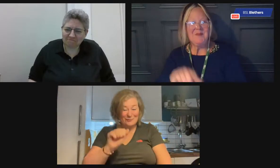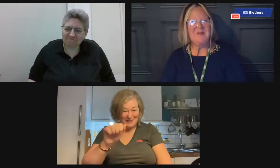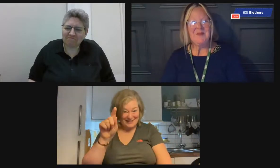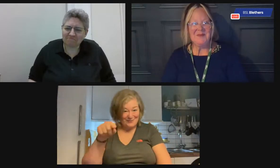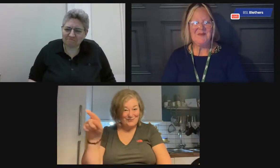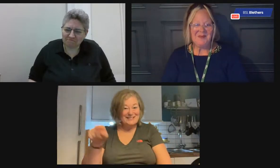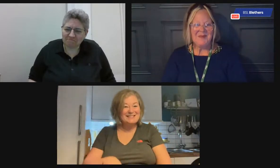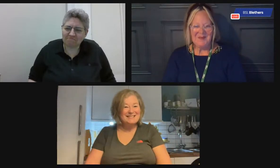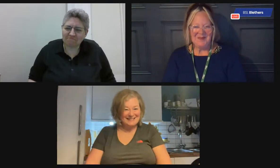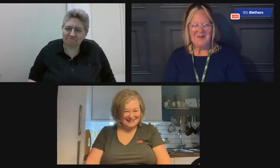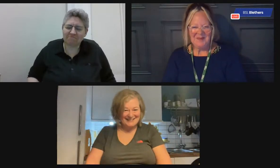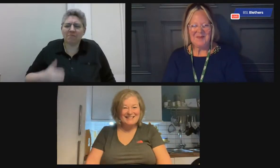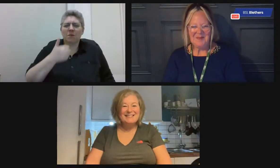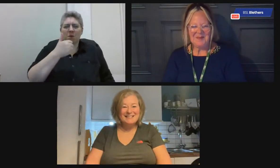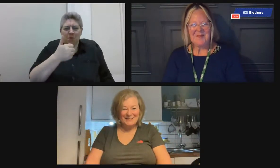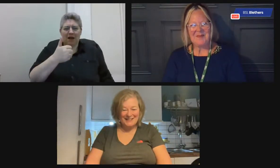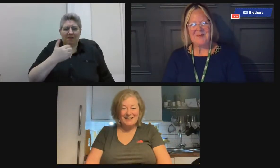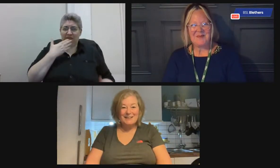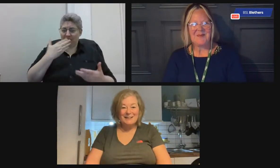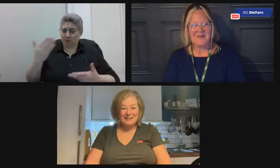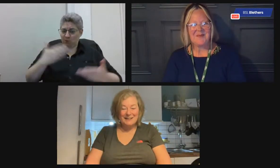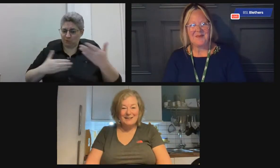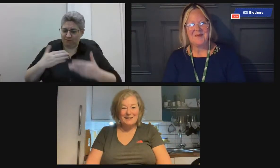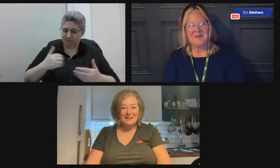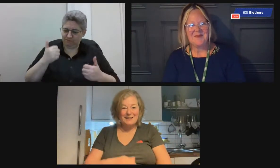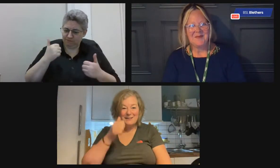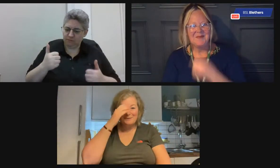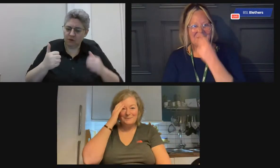on your boob. They do Yeah, that. They do. yeah.